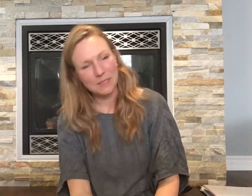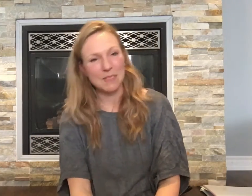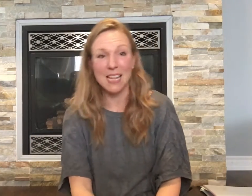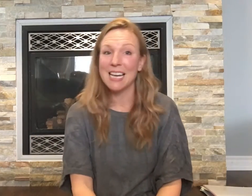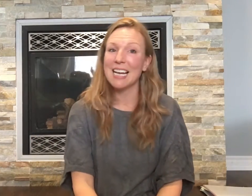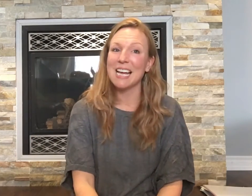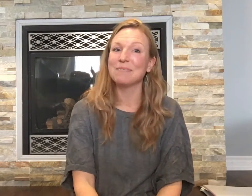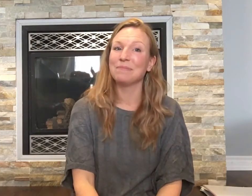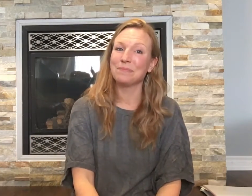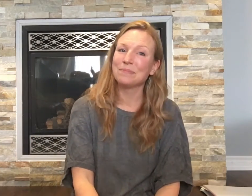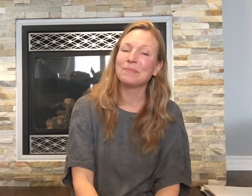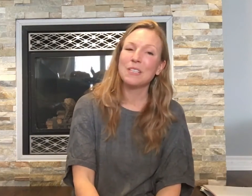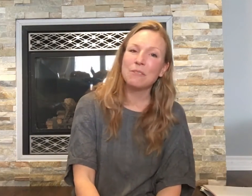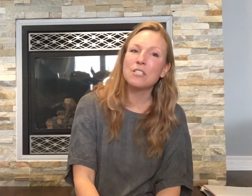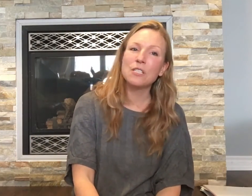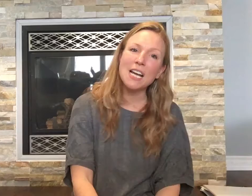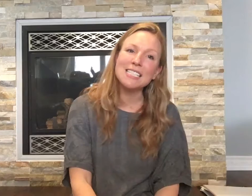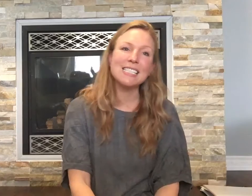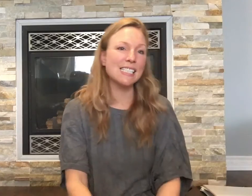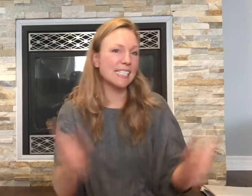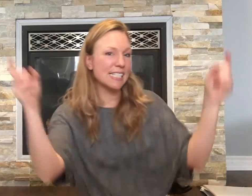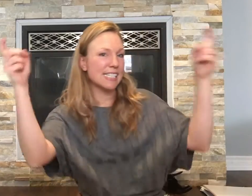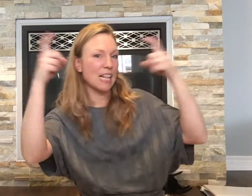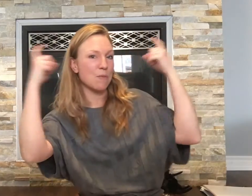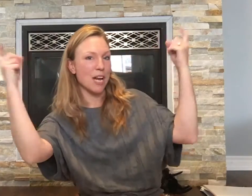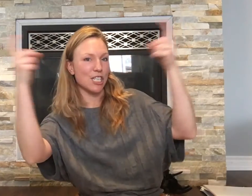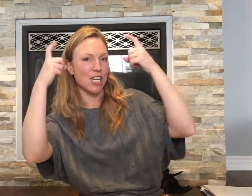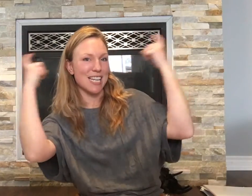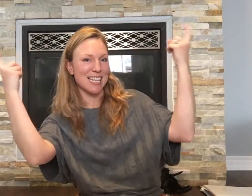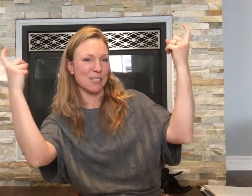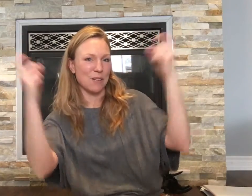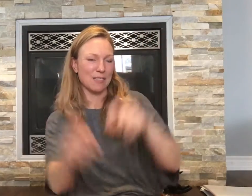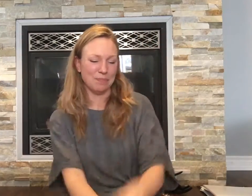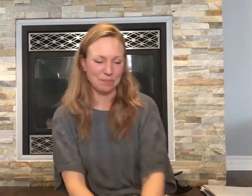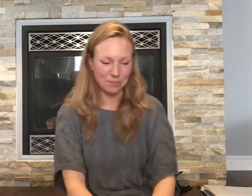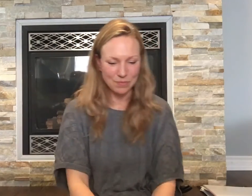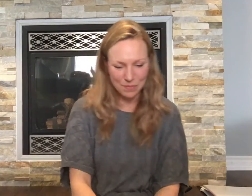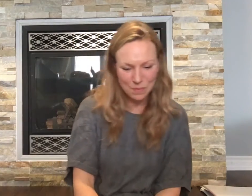And then again, we do a lot of celebration in this one.